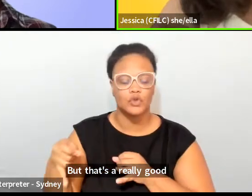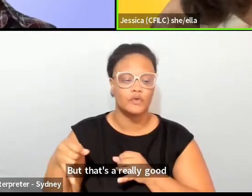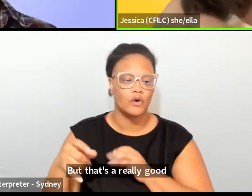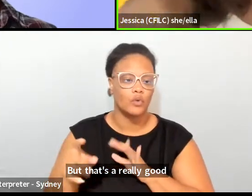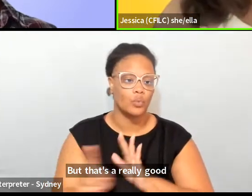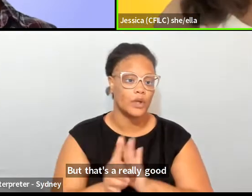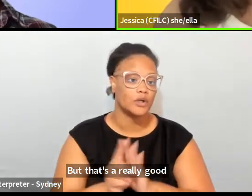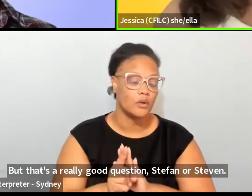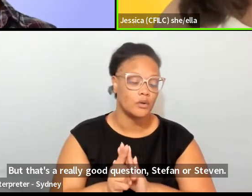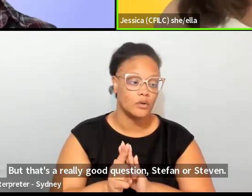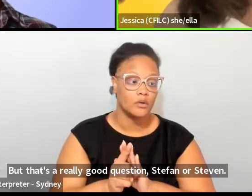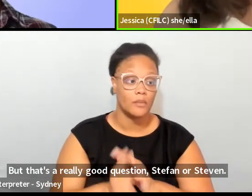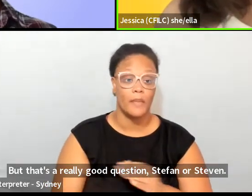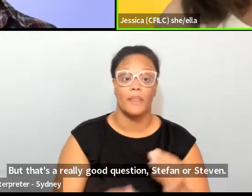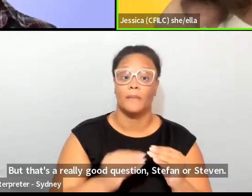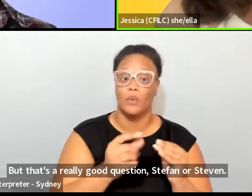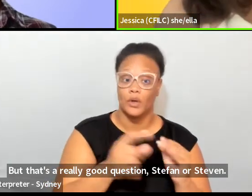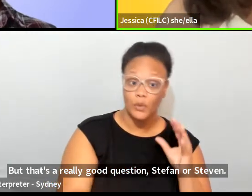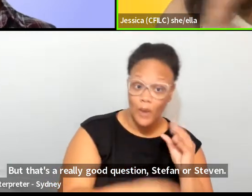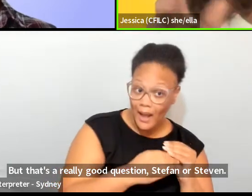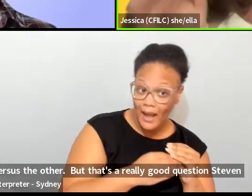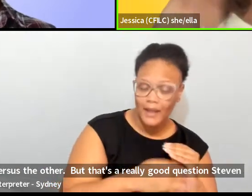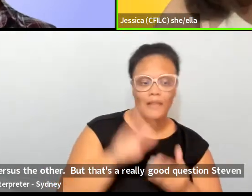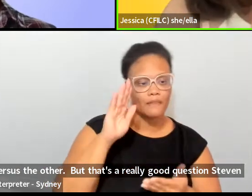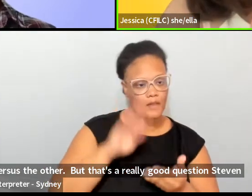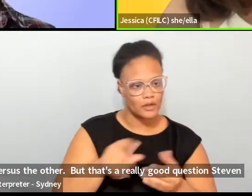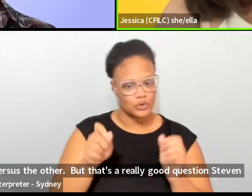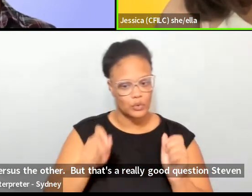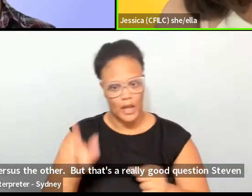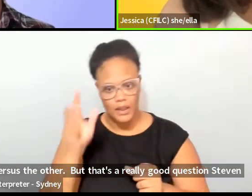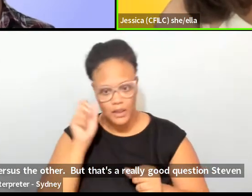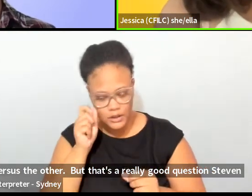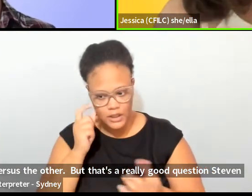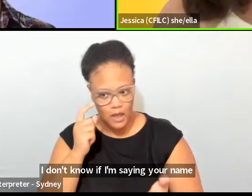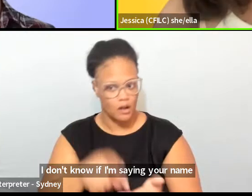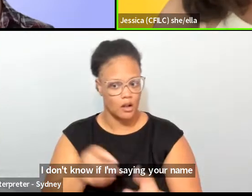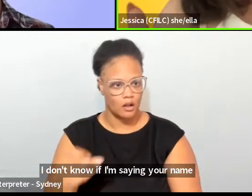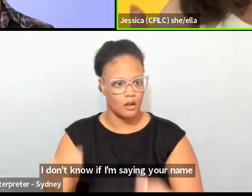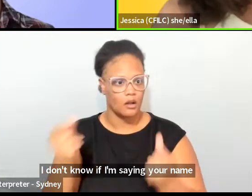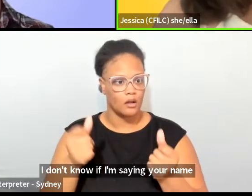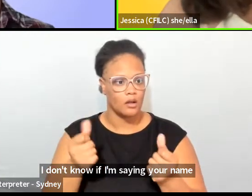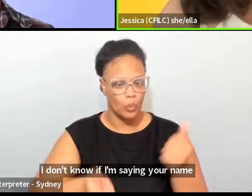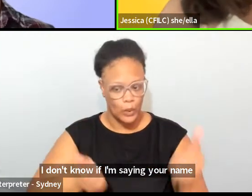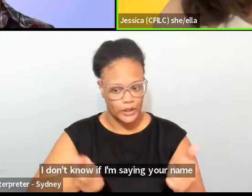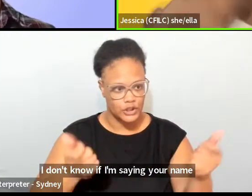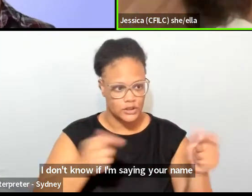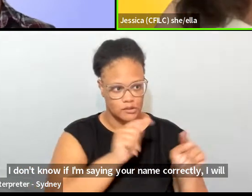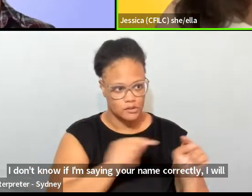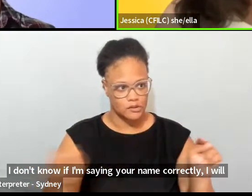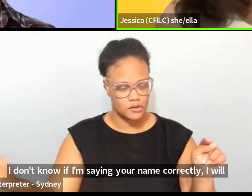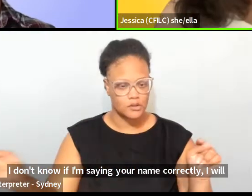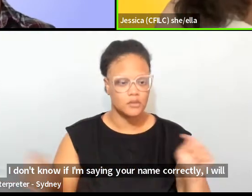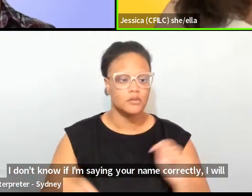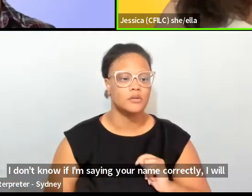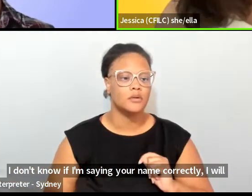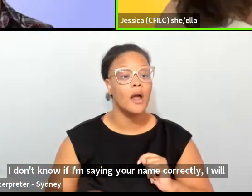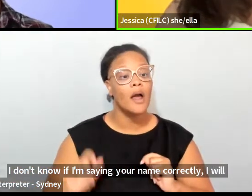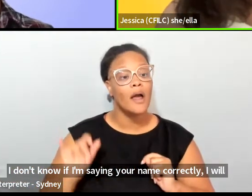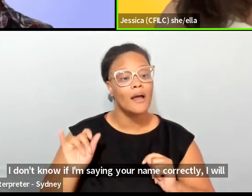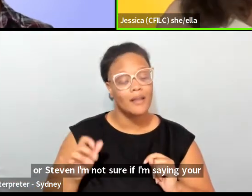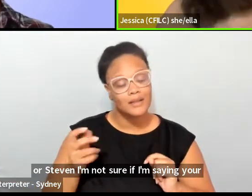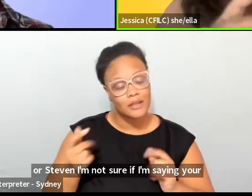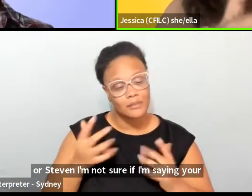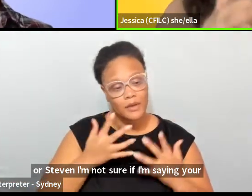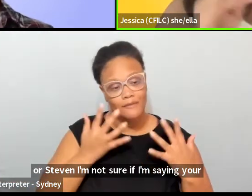add, the less we're going to be able to listen and to be able to distinguish from one another. And that is a little bit